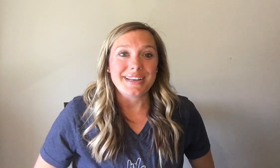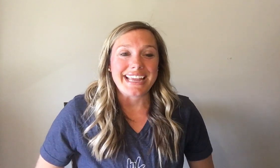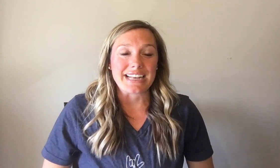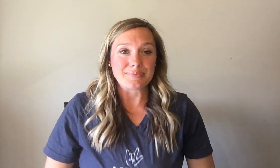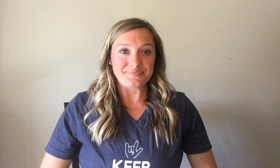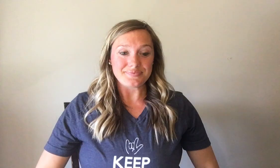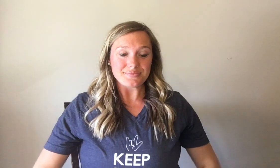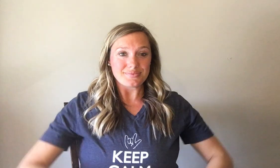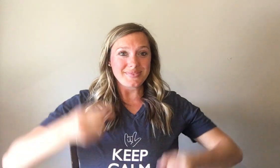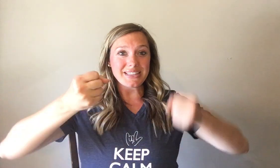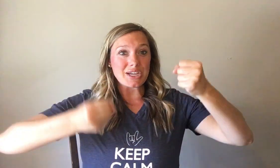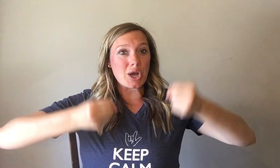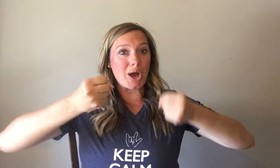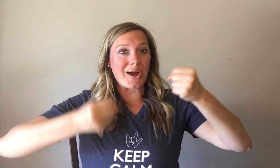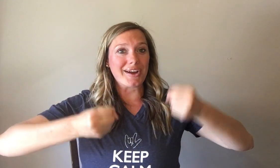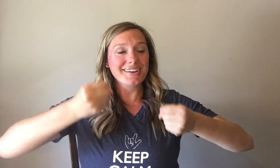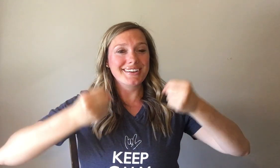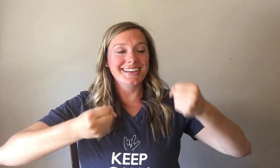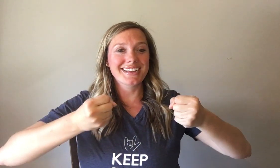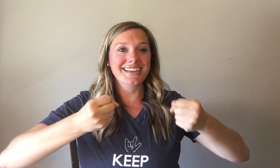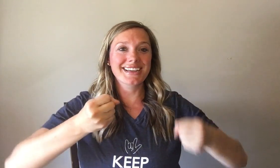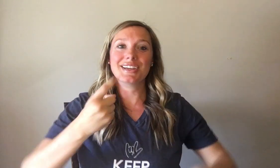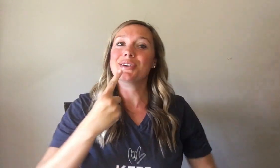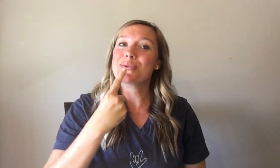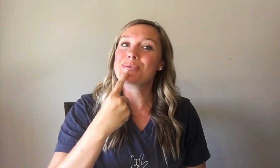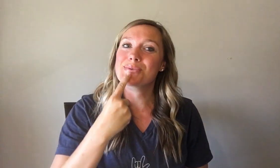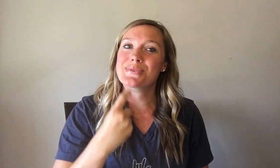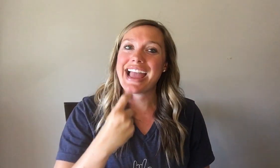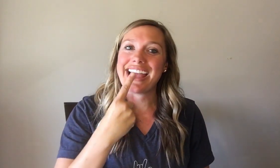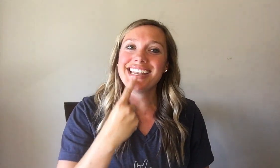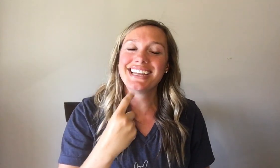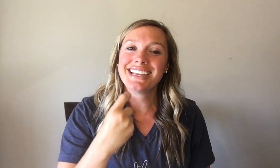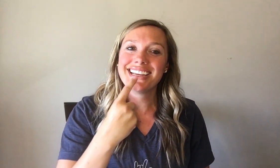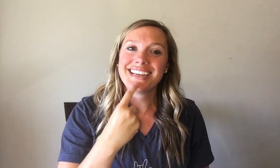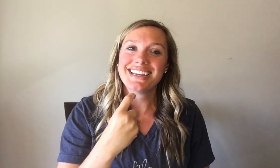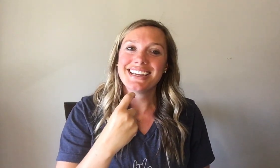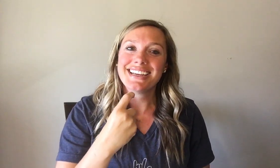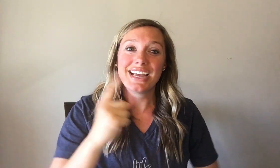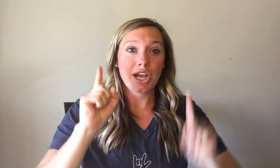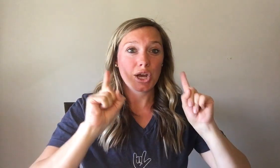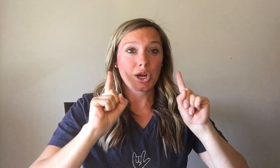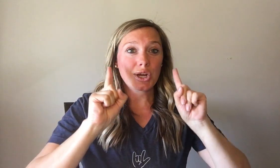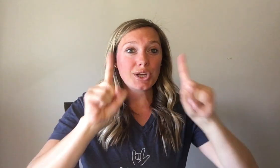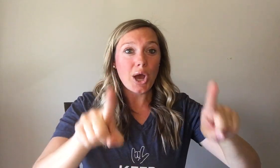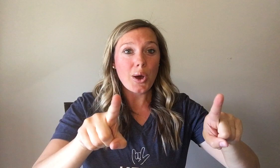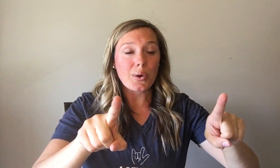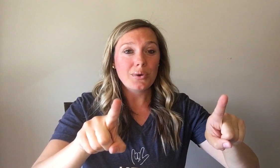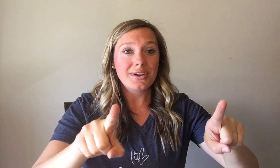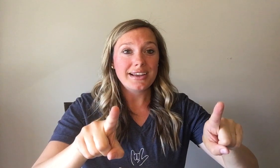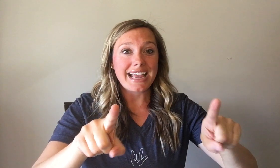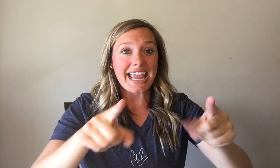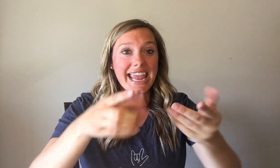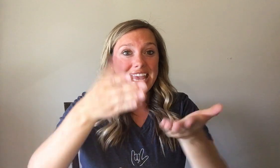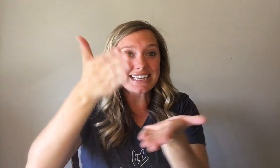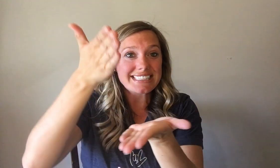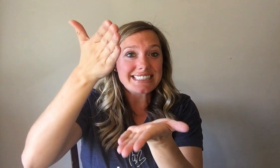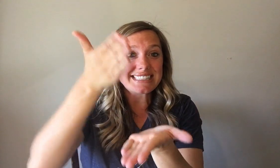again. Car, red, go, and